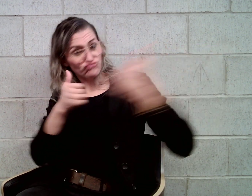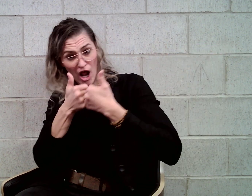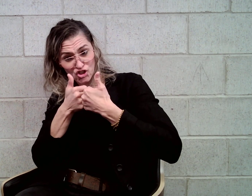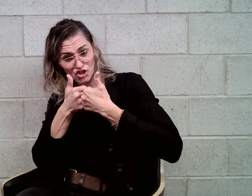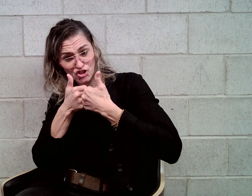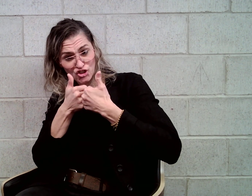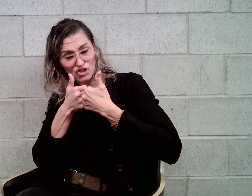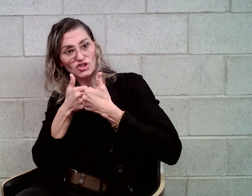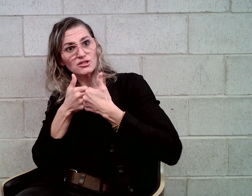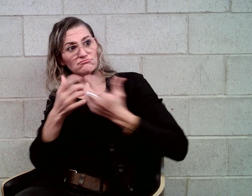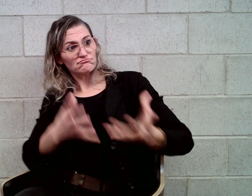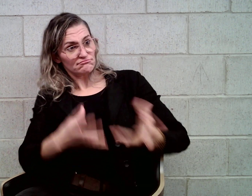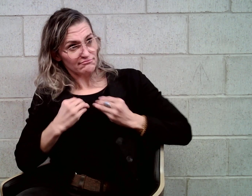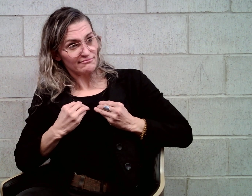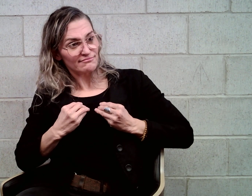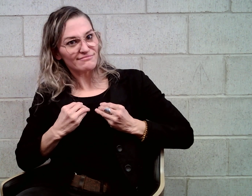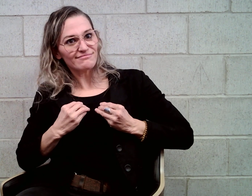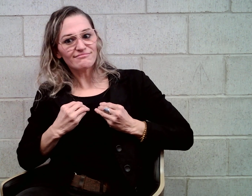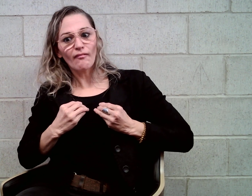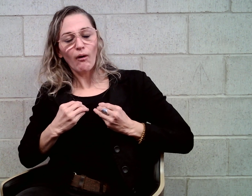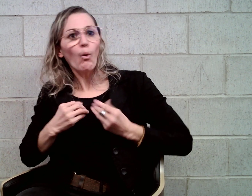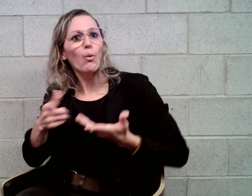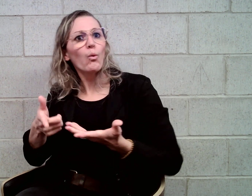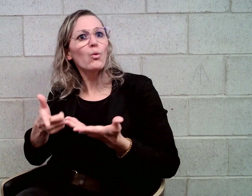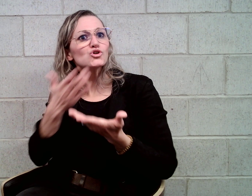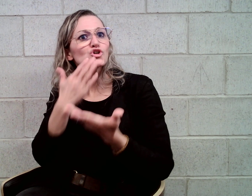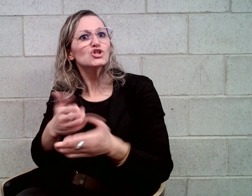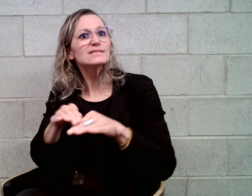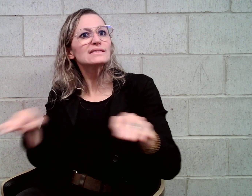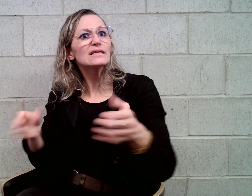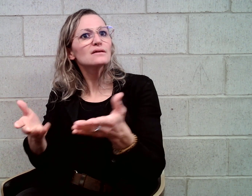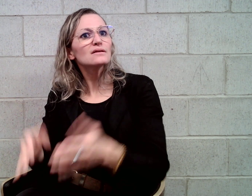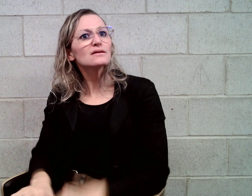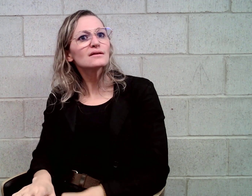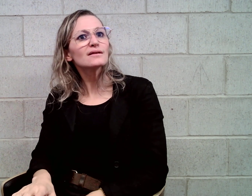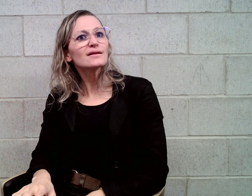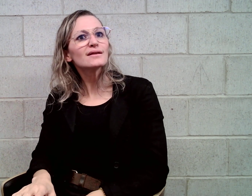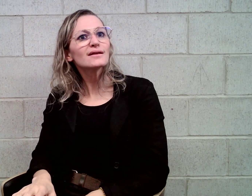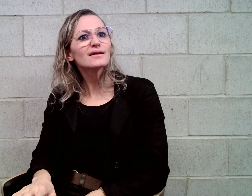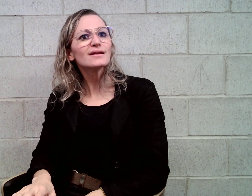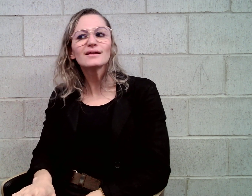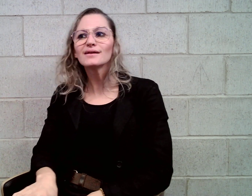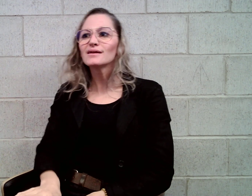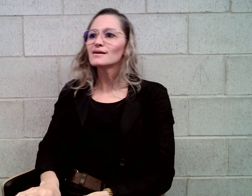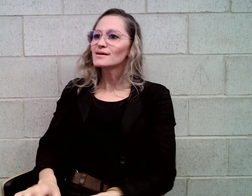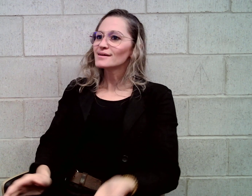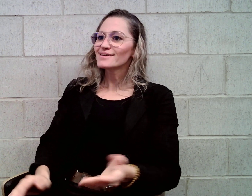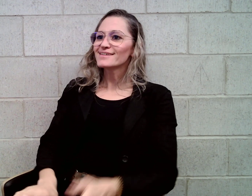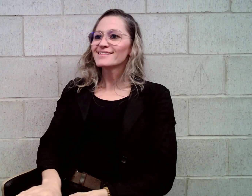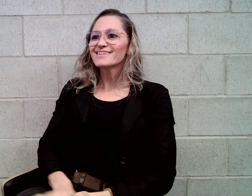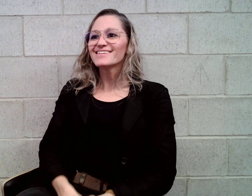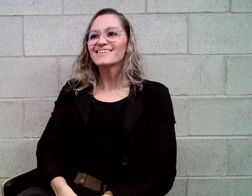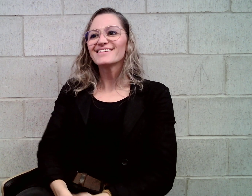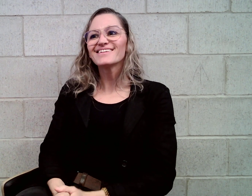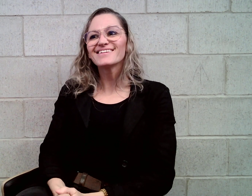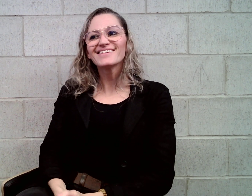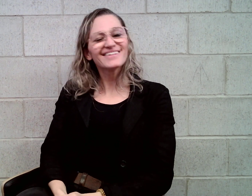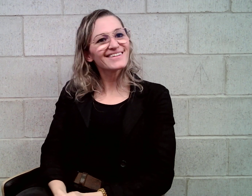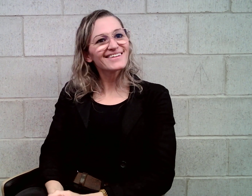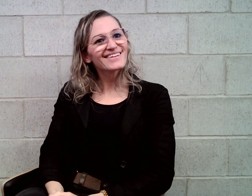something visual. In accepting the challenge to create something creates those really powerful scenes in